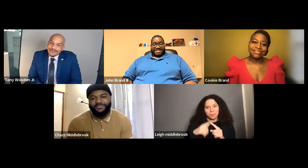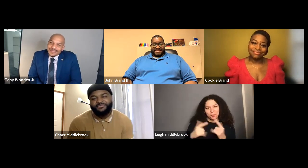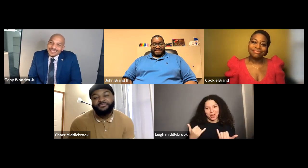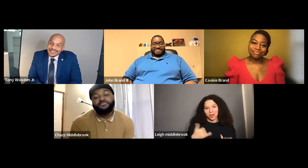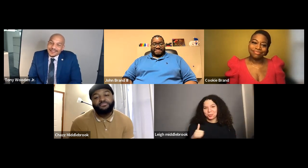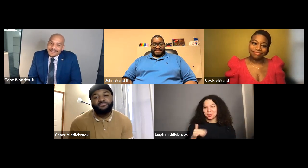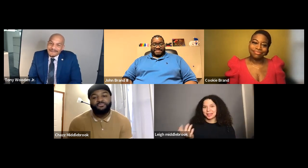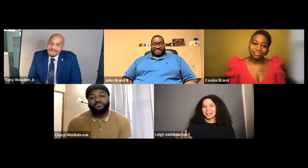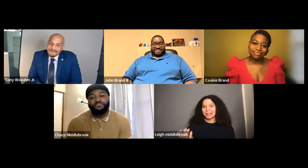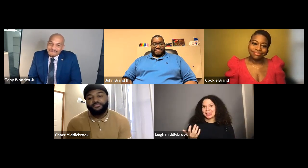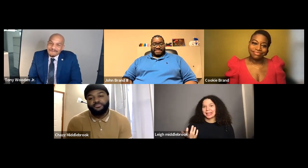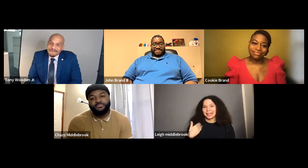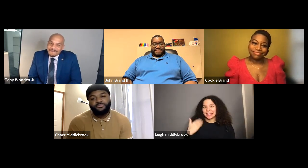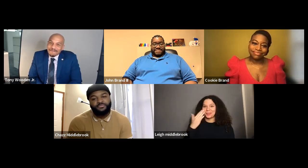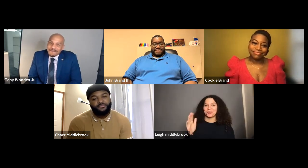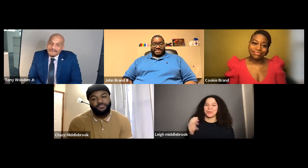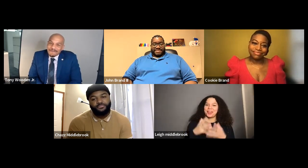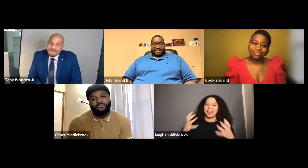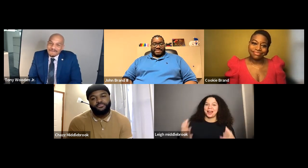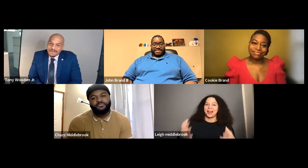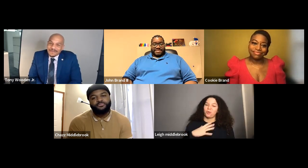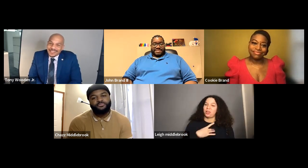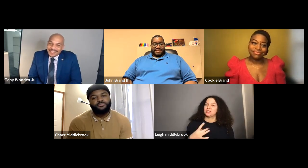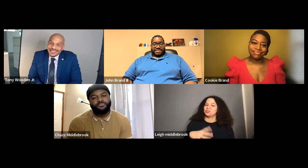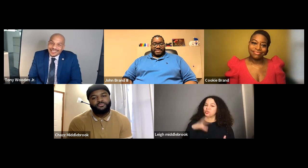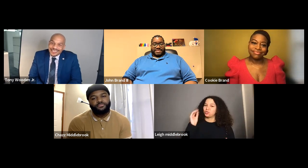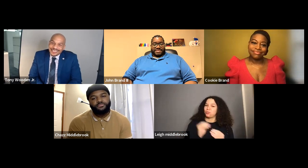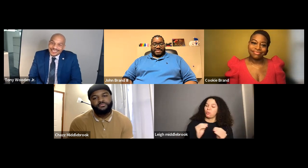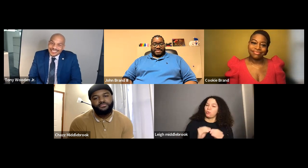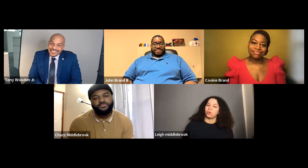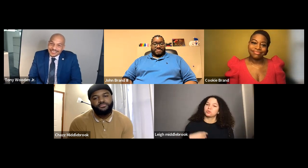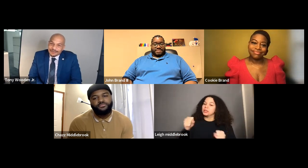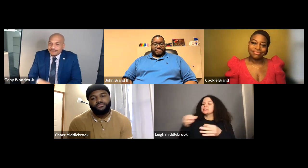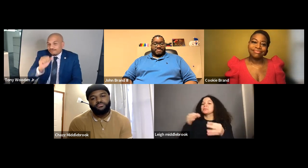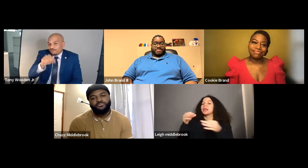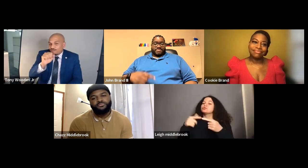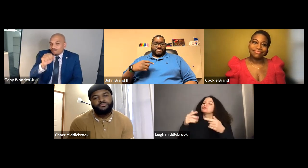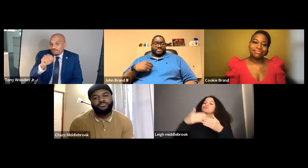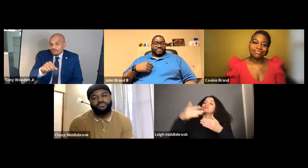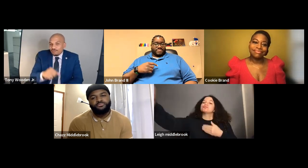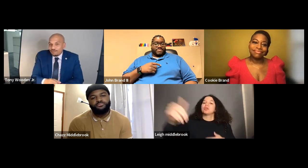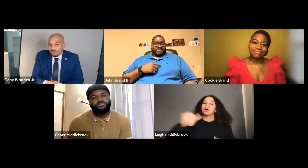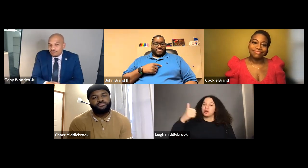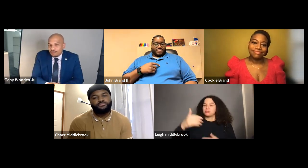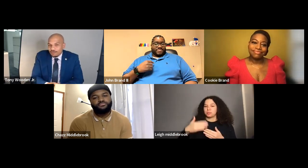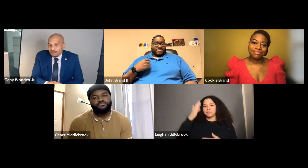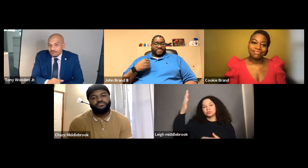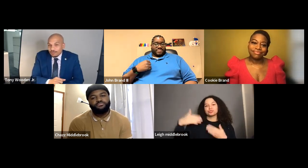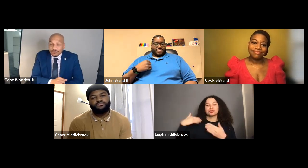past generations. I do want to know more than I do now, but it is really it's exciting to know that I come from such a